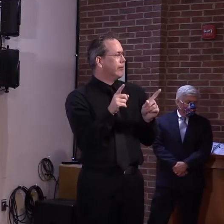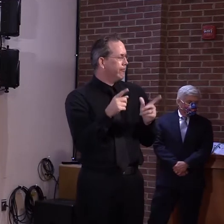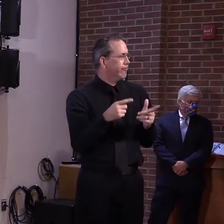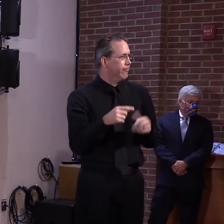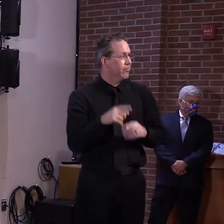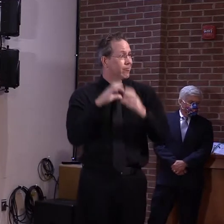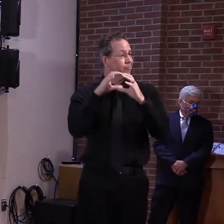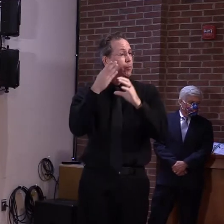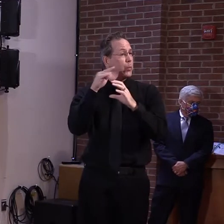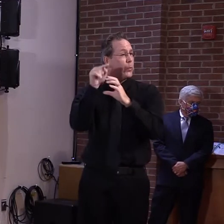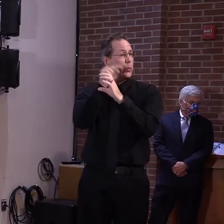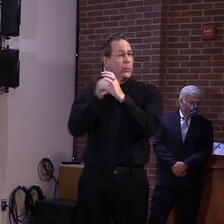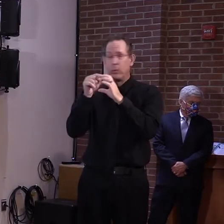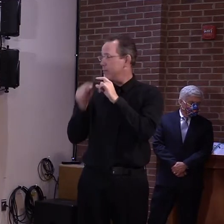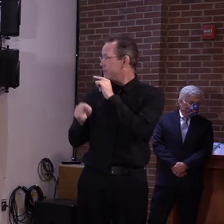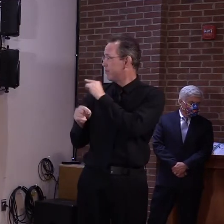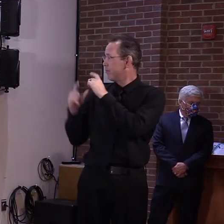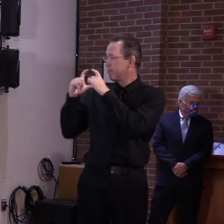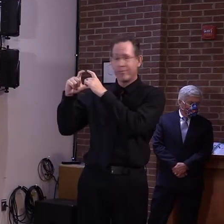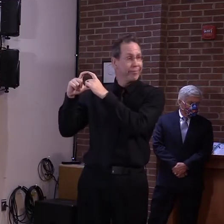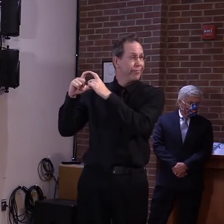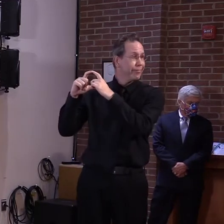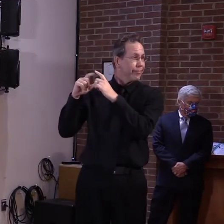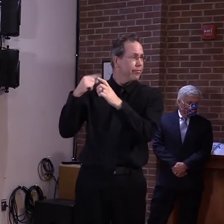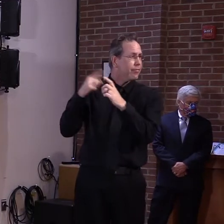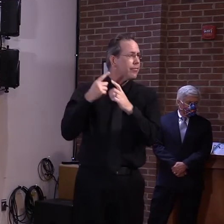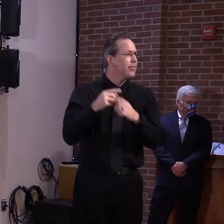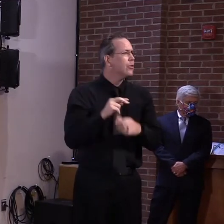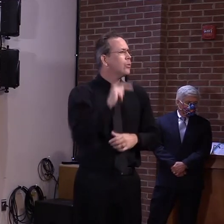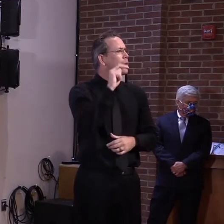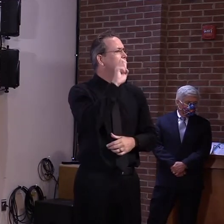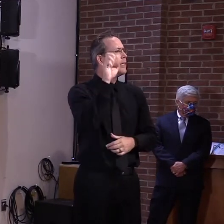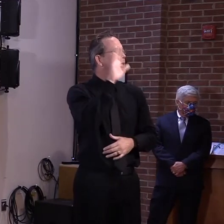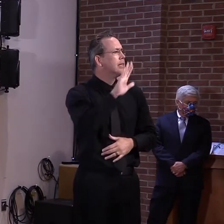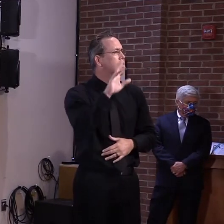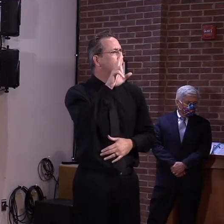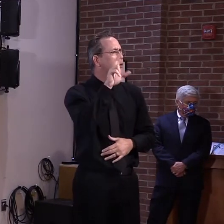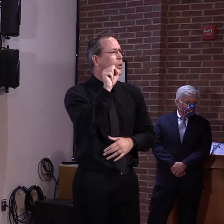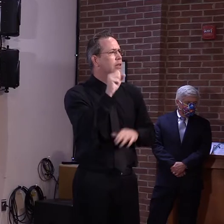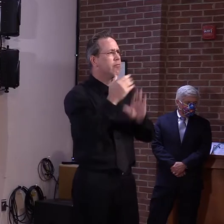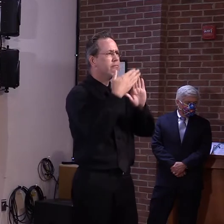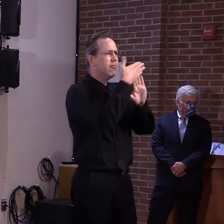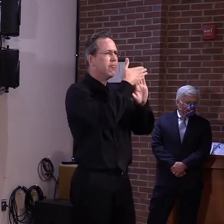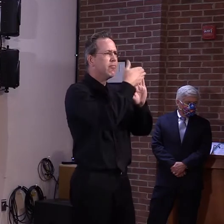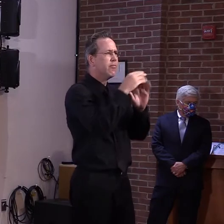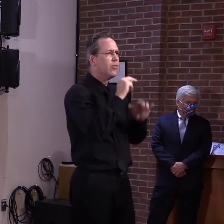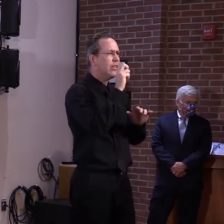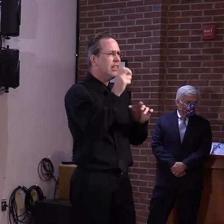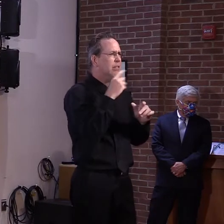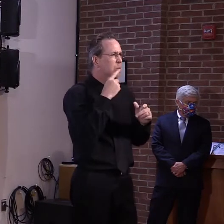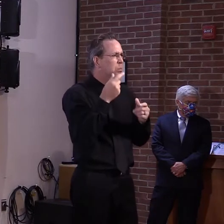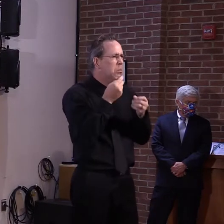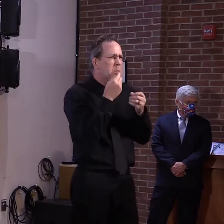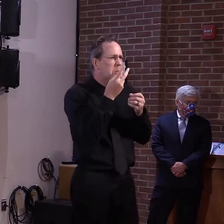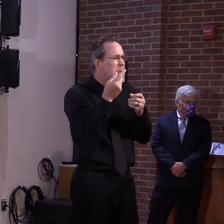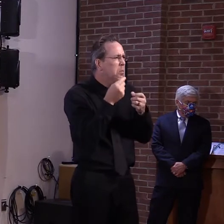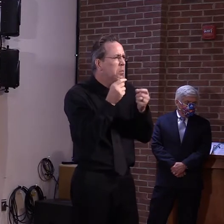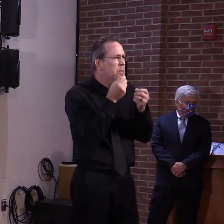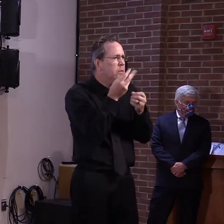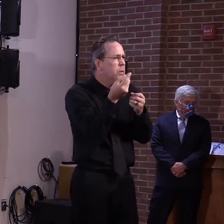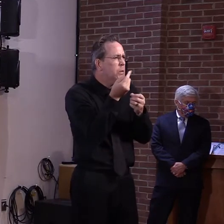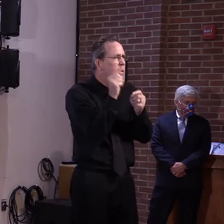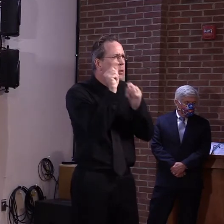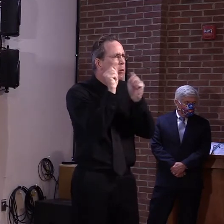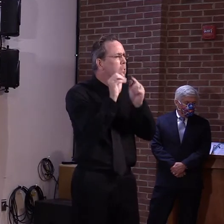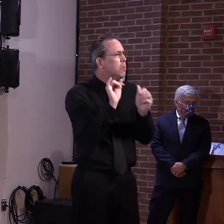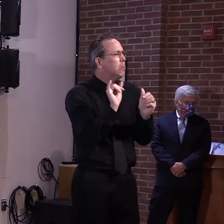And you'll see that in the Northeast, we have really low level case count, not just in Vermont, but really all across the Northeast as well. And I